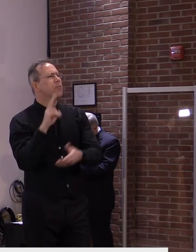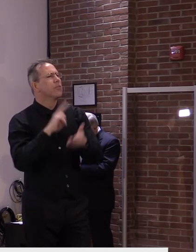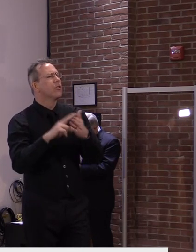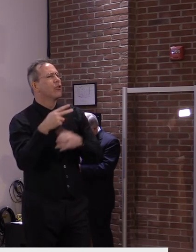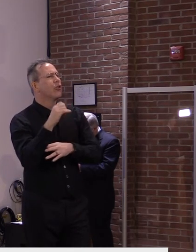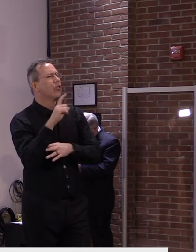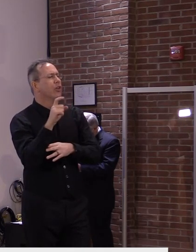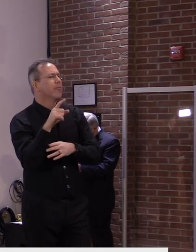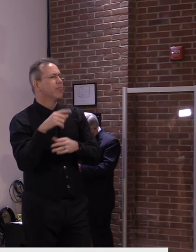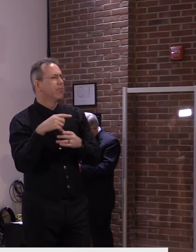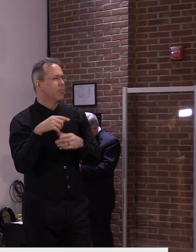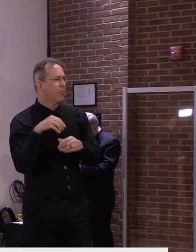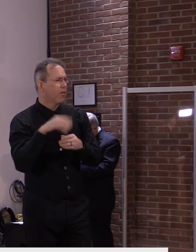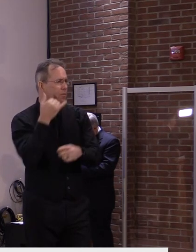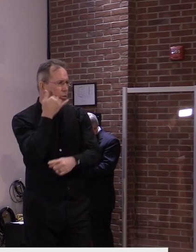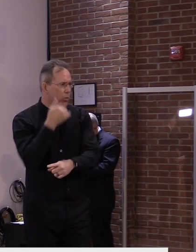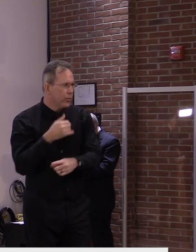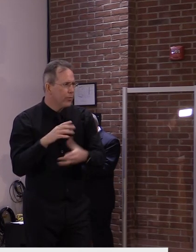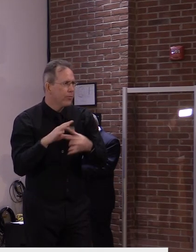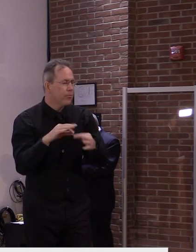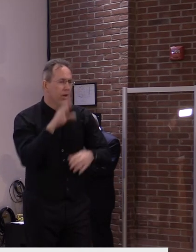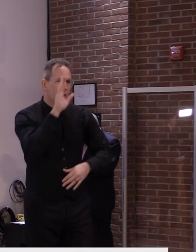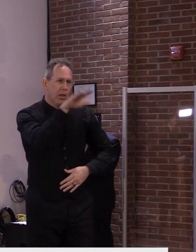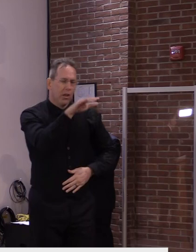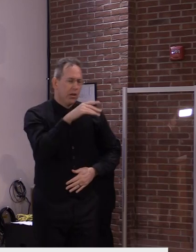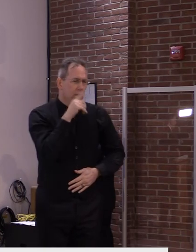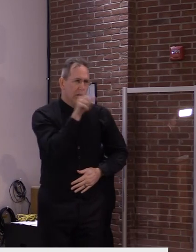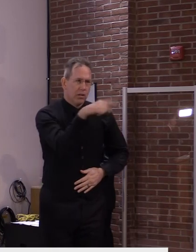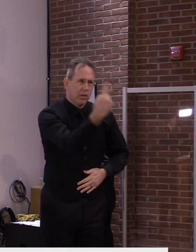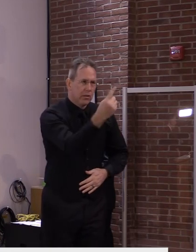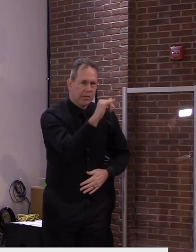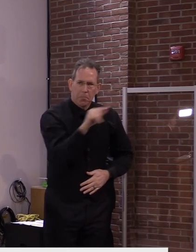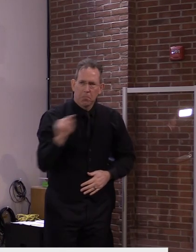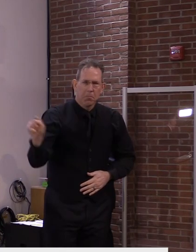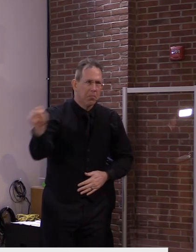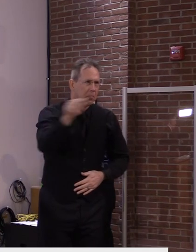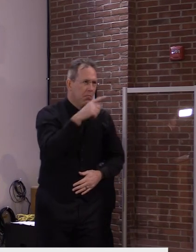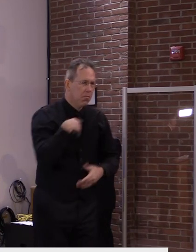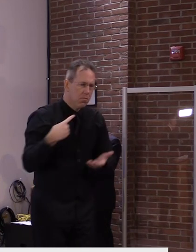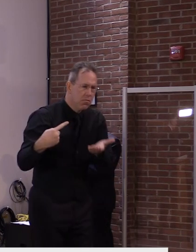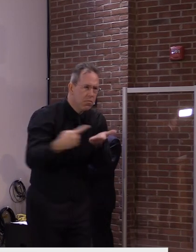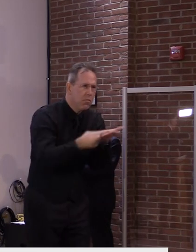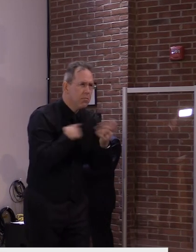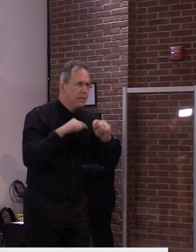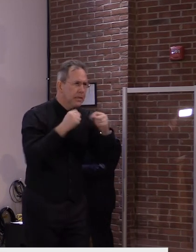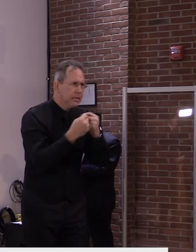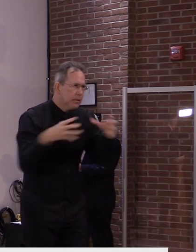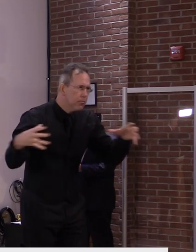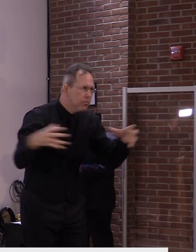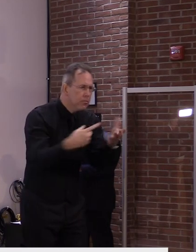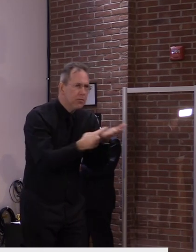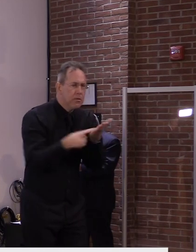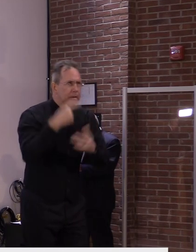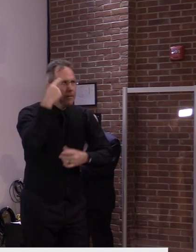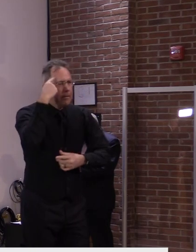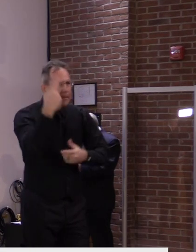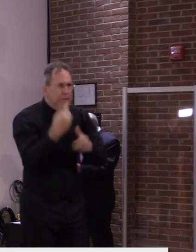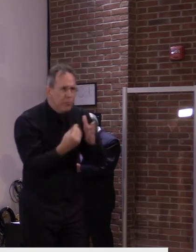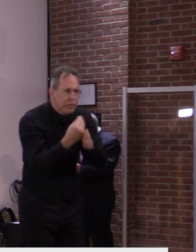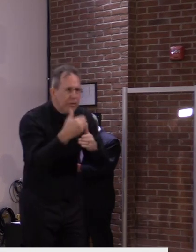help the industry understand what the realm of possibilities might be for the summer. A lot of exciting